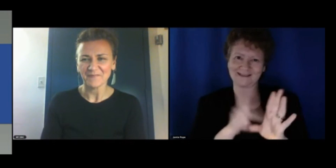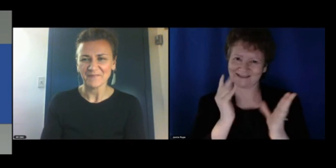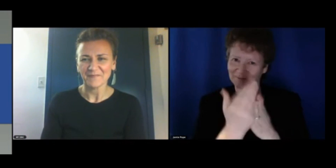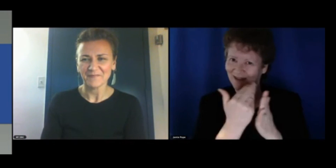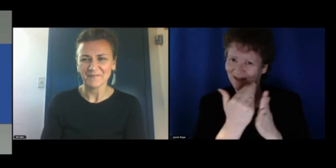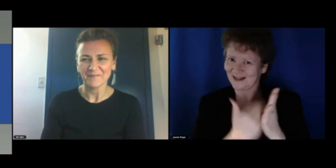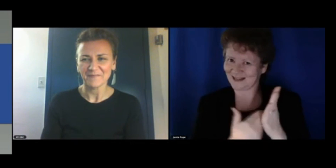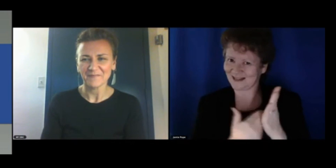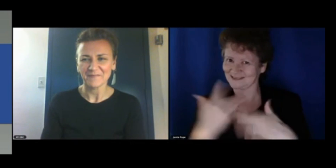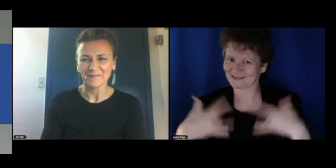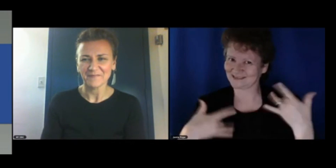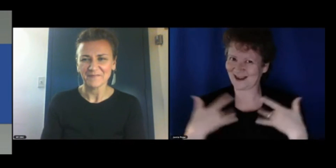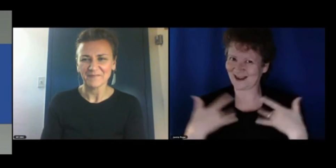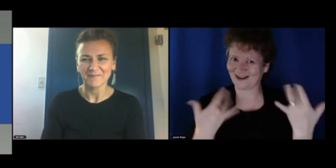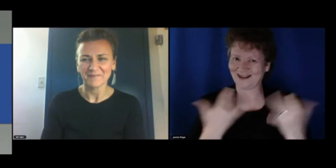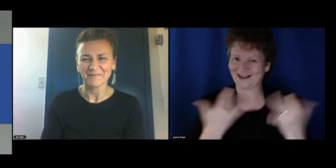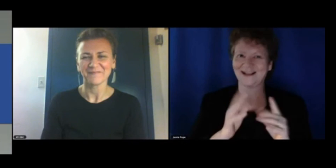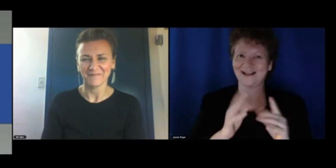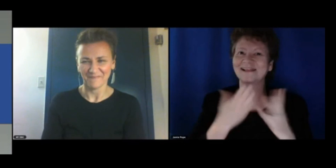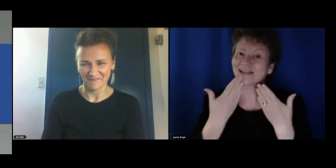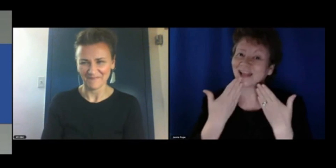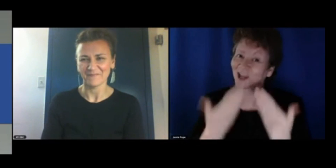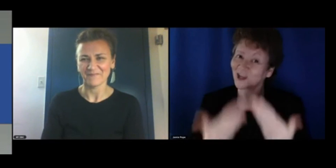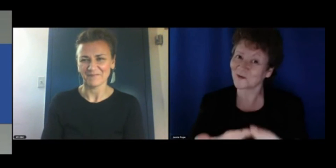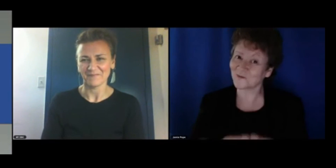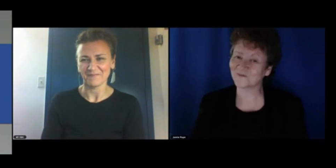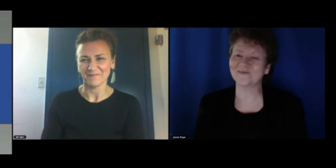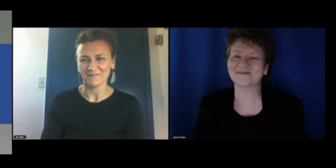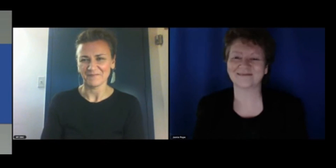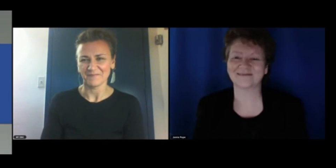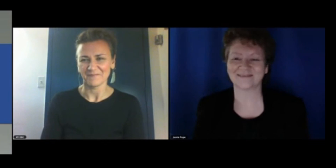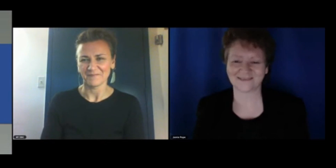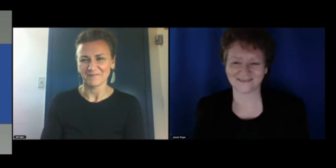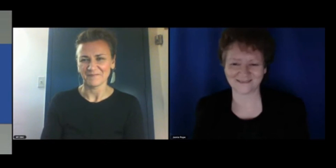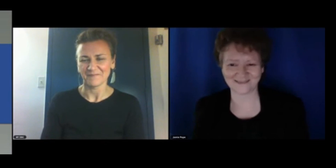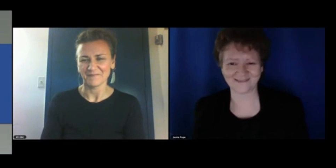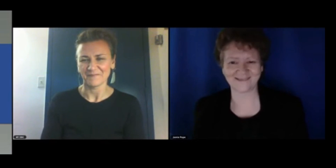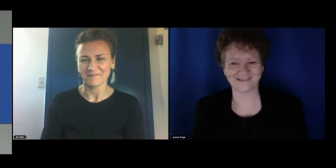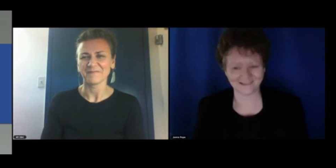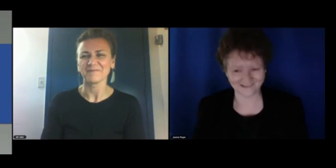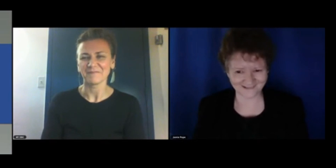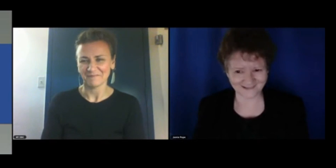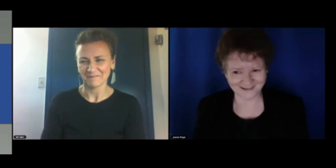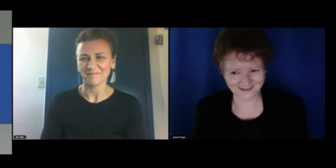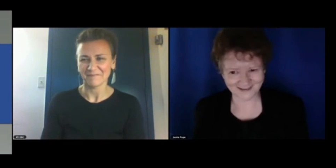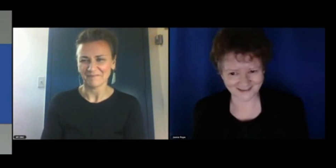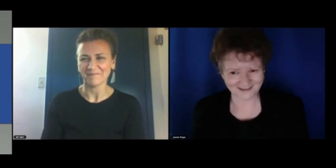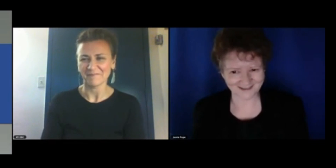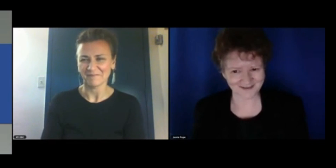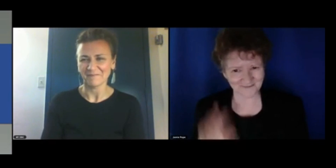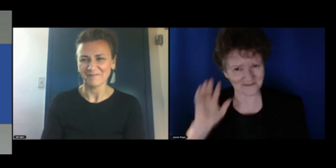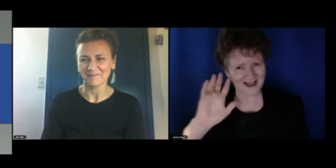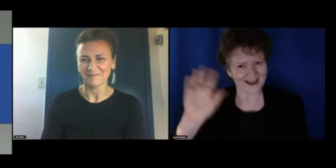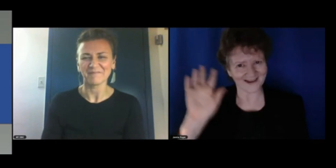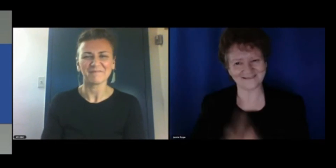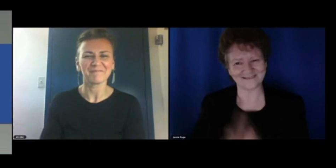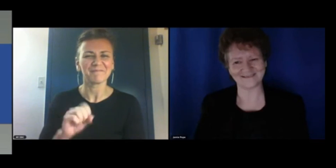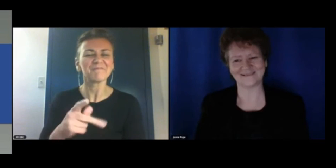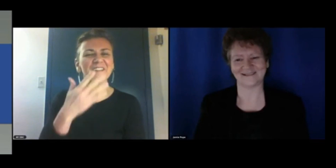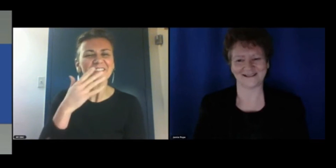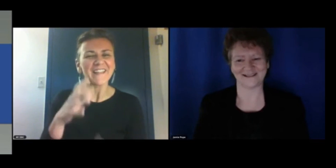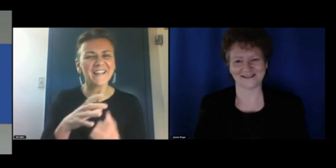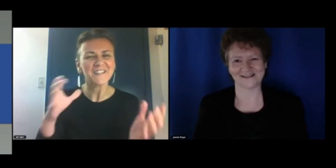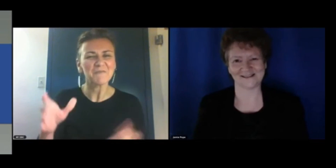Jamie says also you get to know a name to a face to the name, so that's also great too